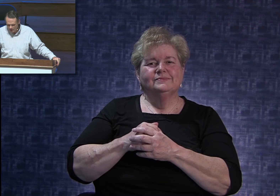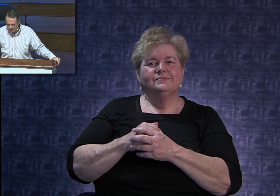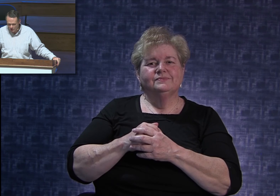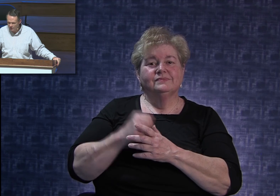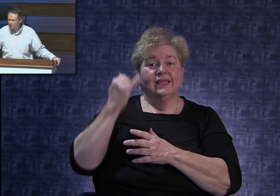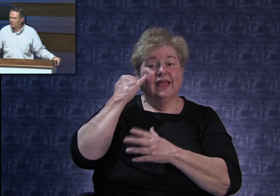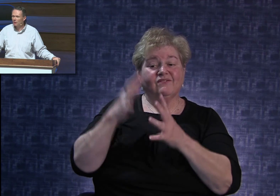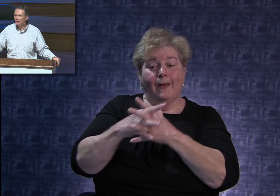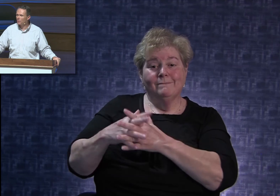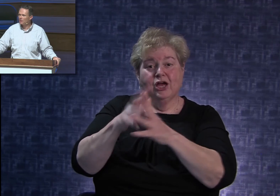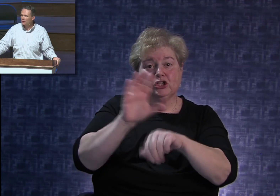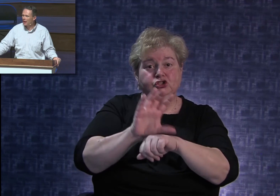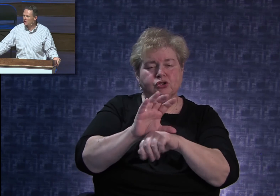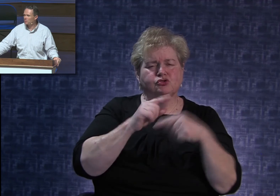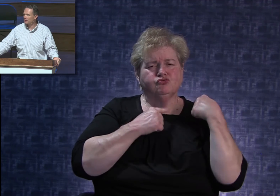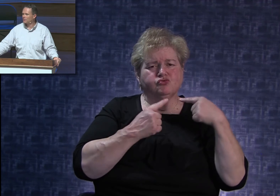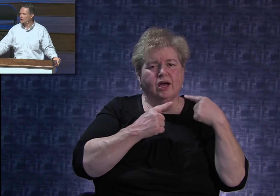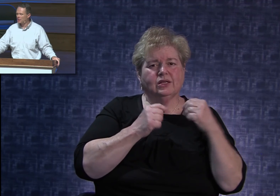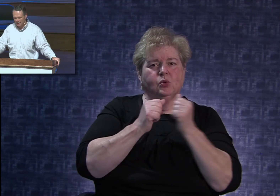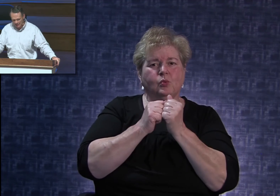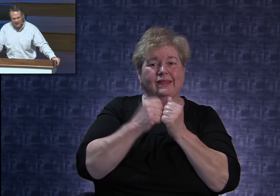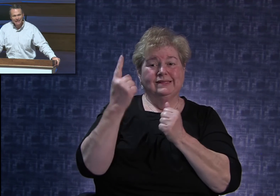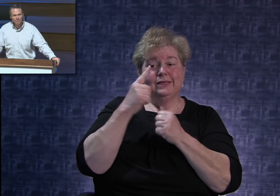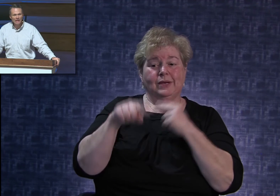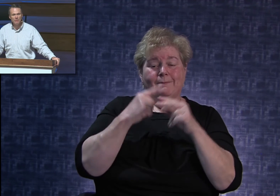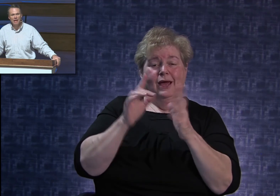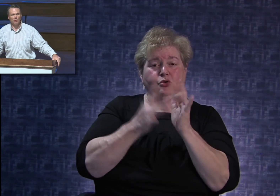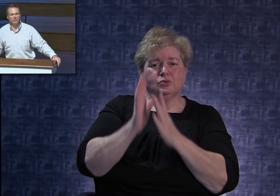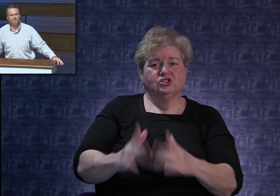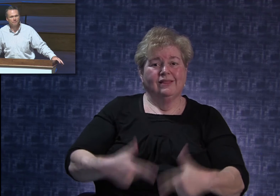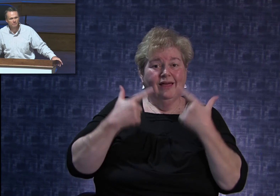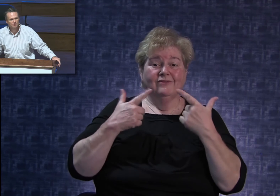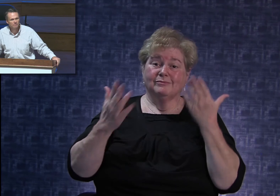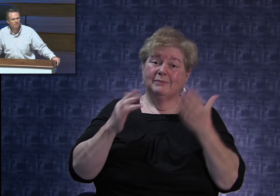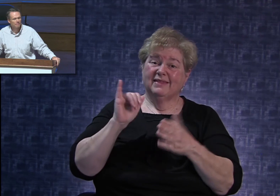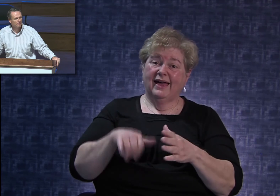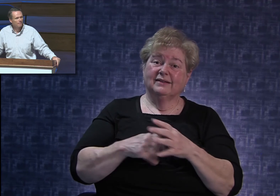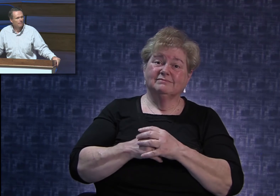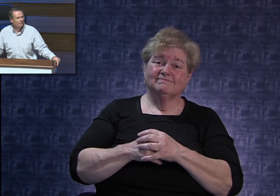If American church is struggling with another aspect of Christianity, it might be that one.